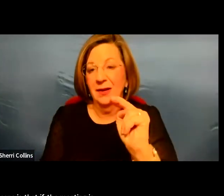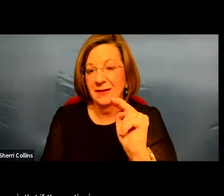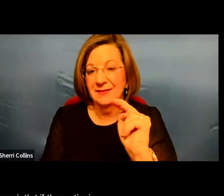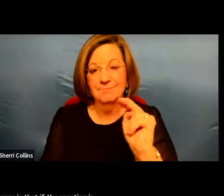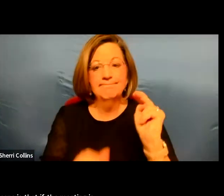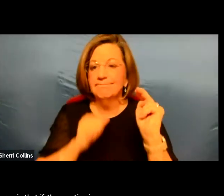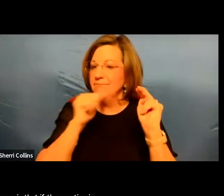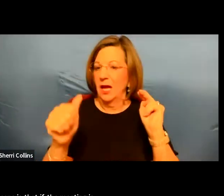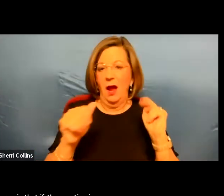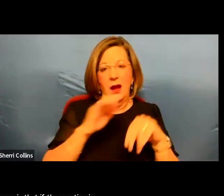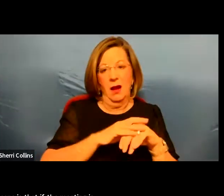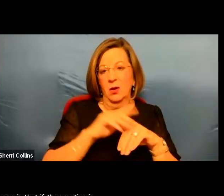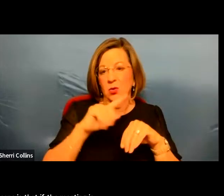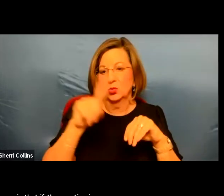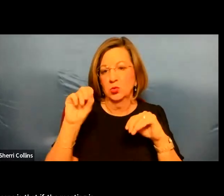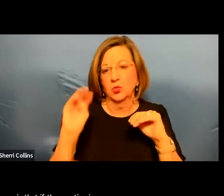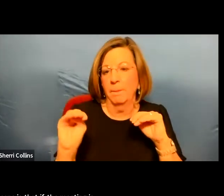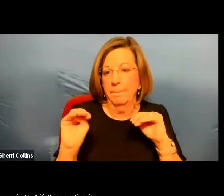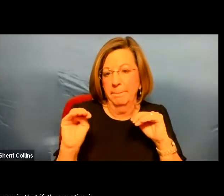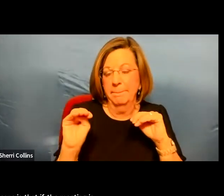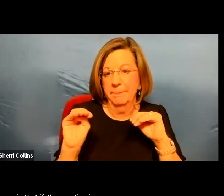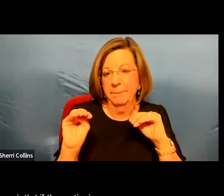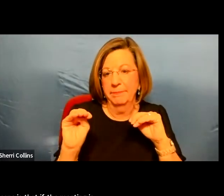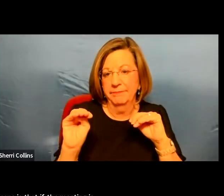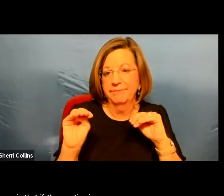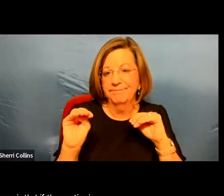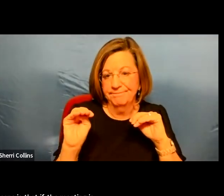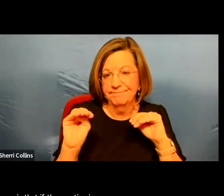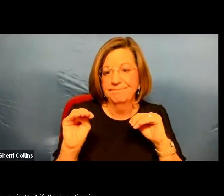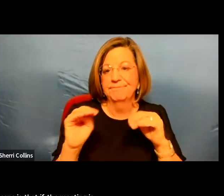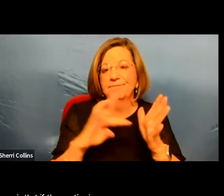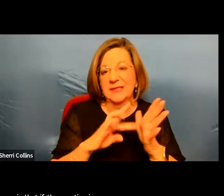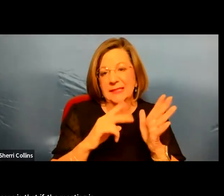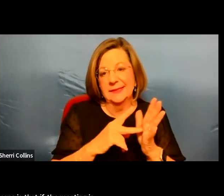bridge line to call in, not on Zoom.